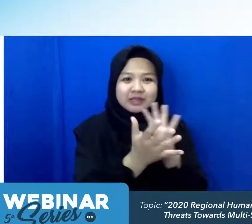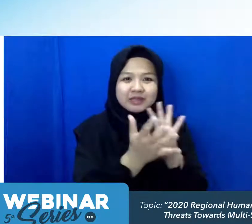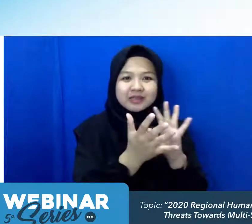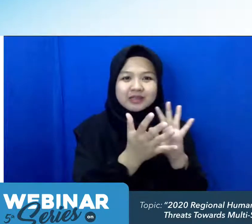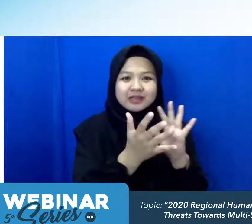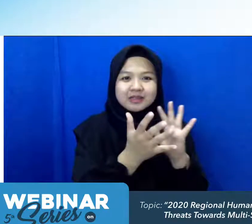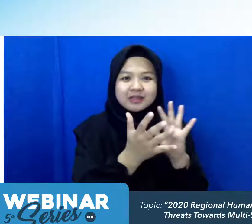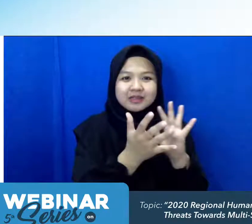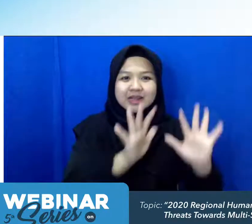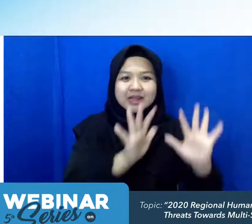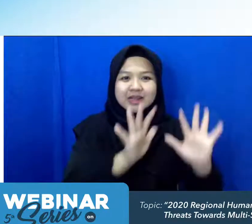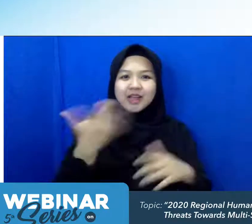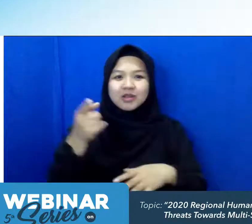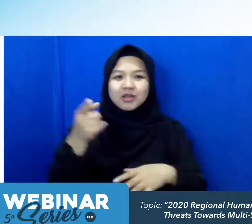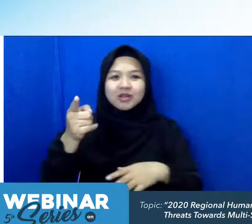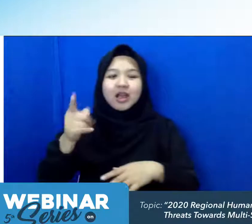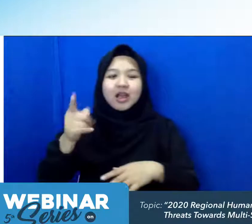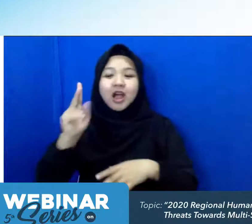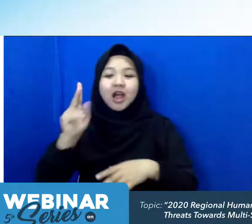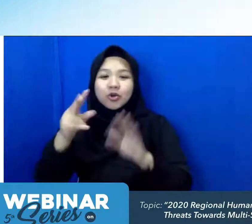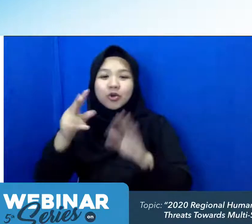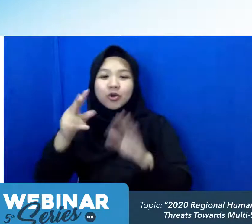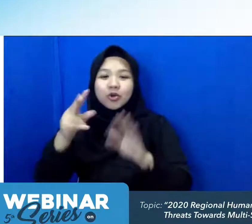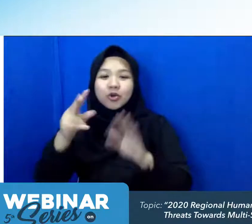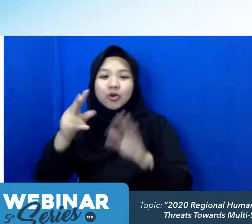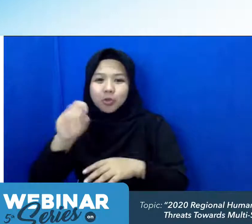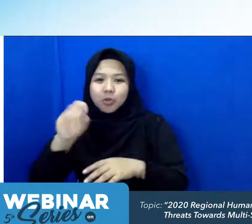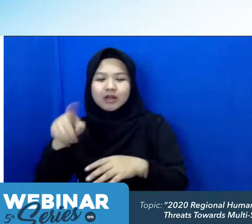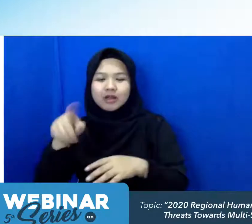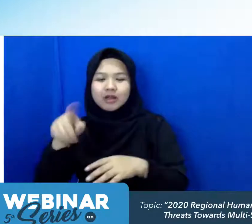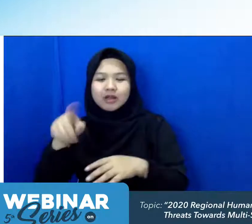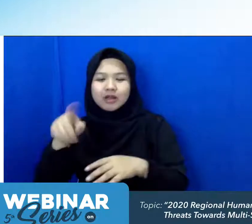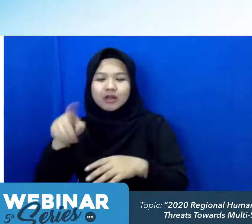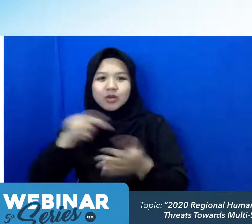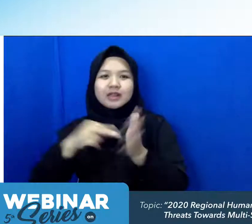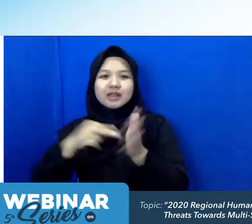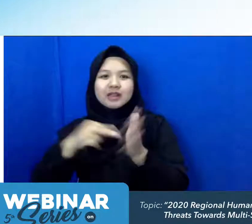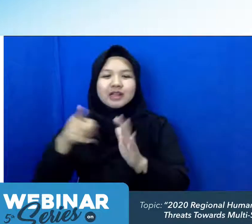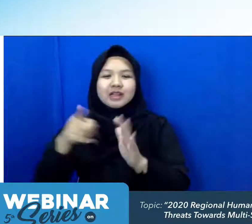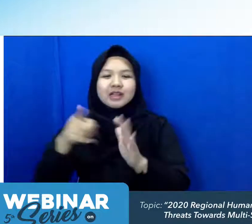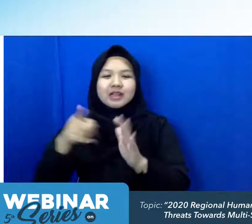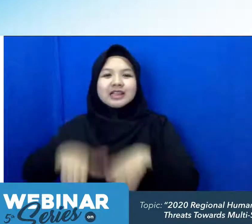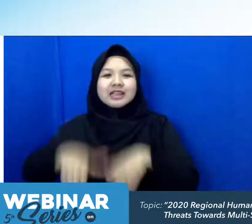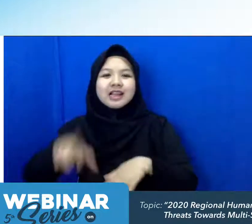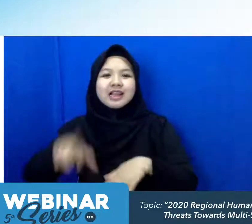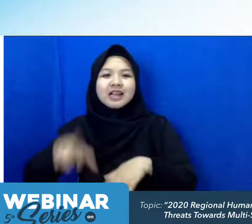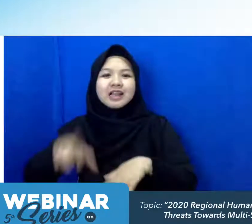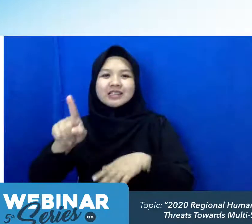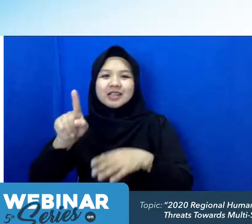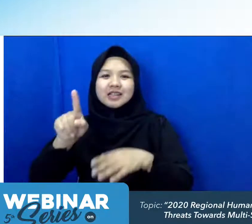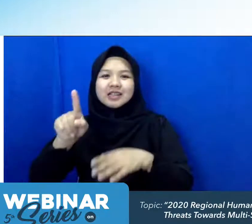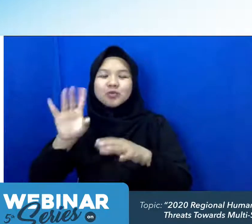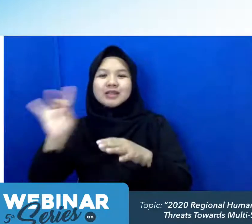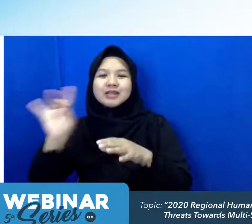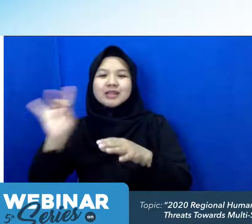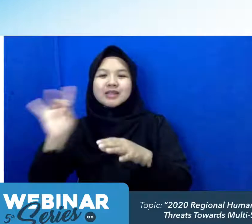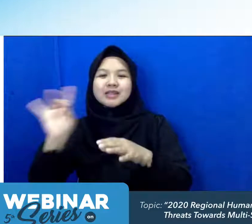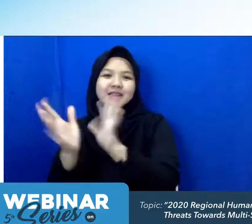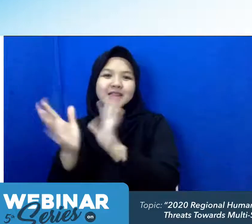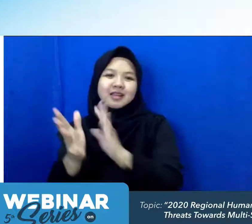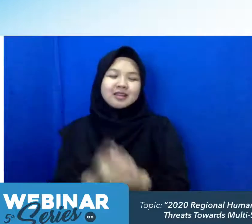living in a single hazard area. Thank you. Thanks to you. Yeah, exactly.